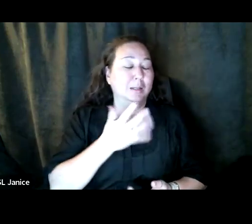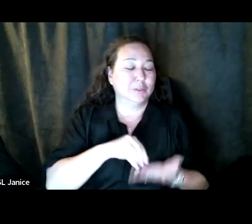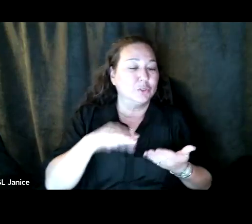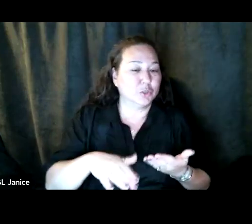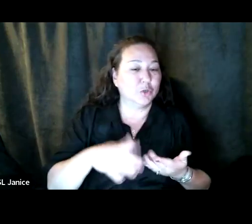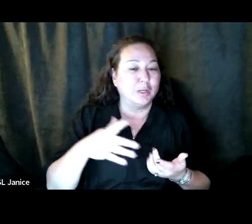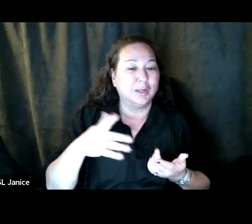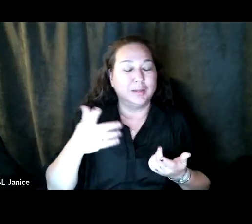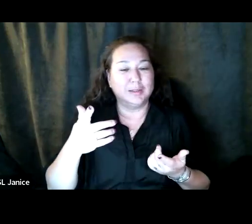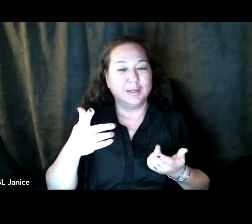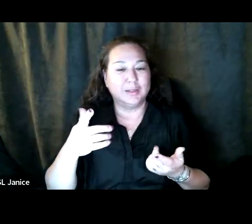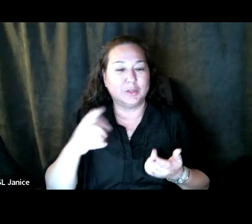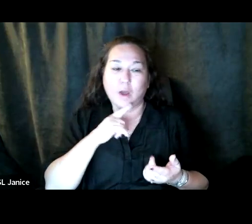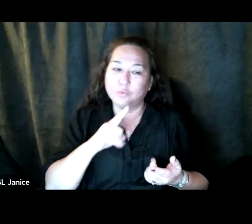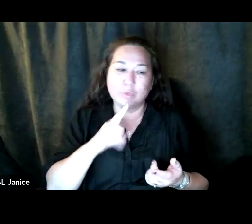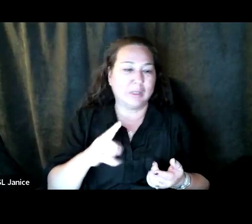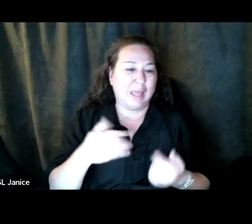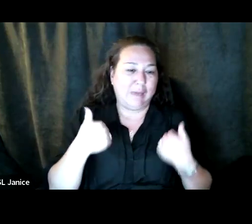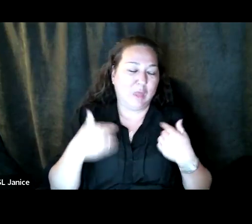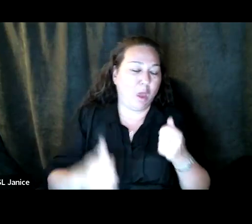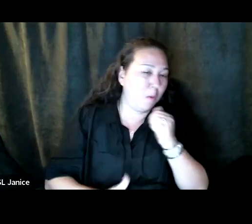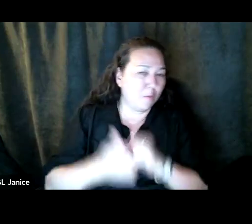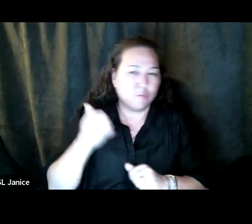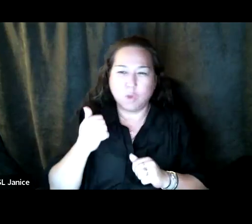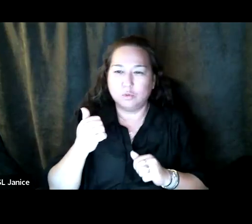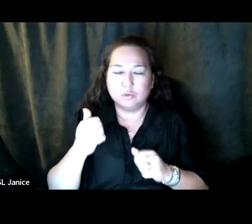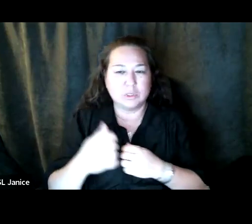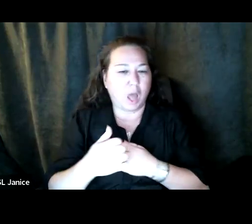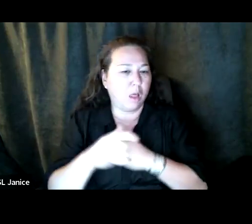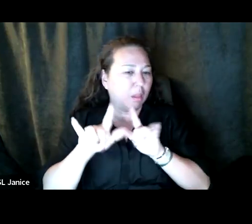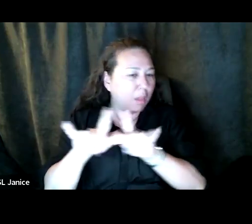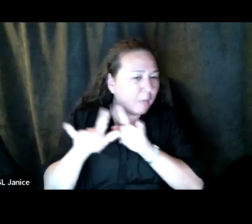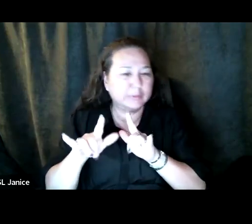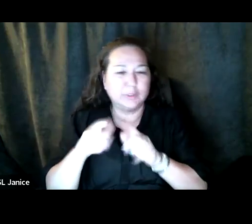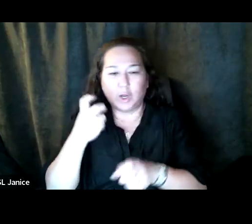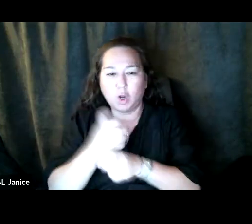and administrators. CHS is like a hug of a school. It's a community that